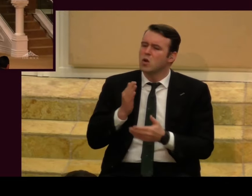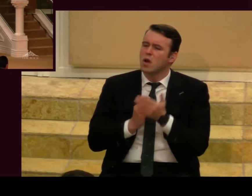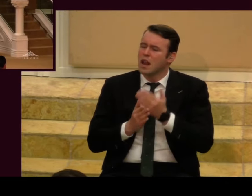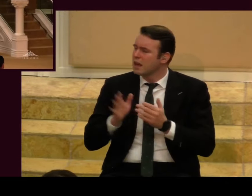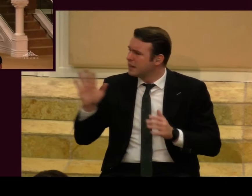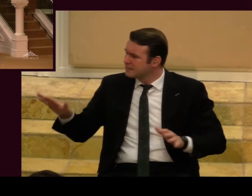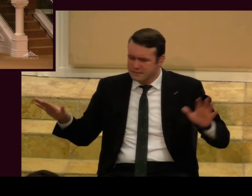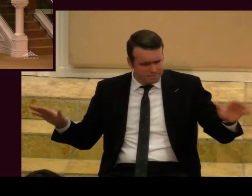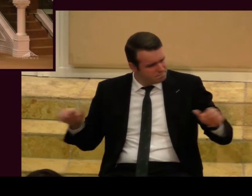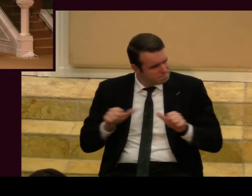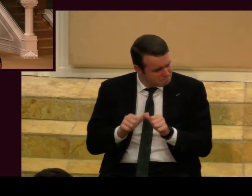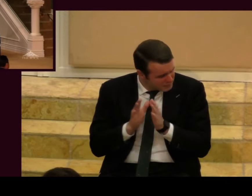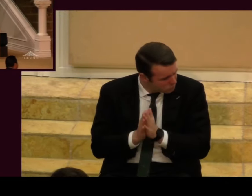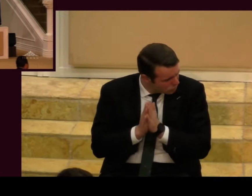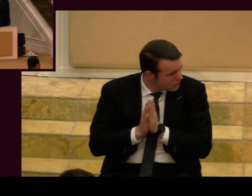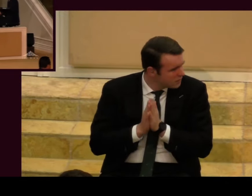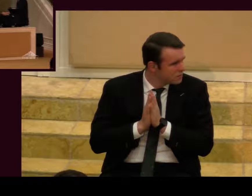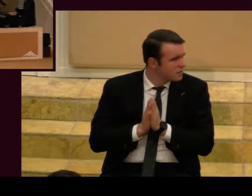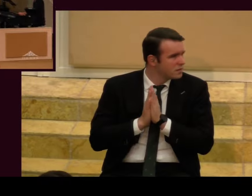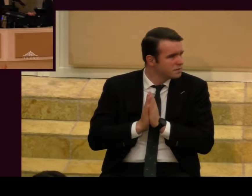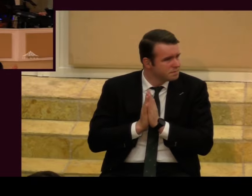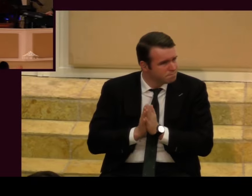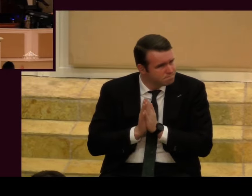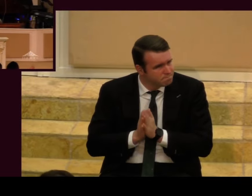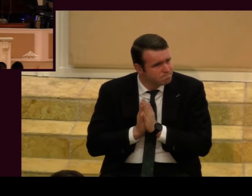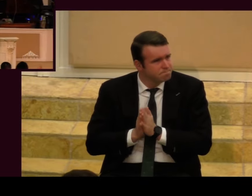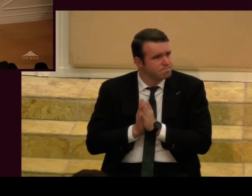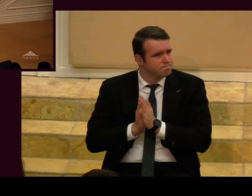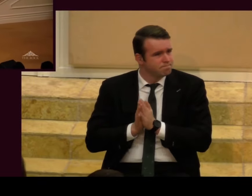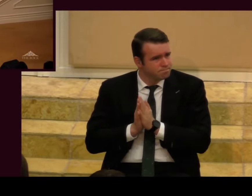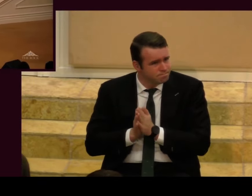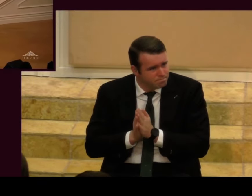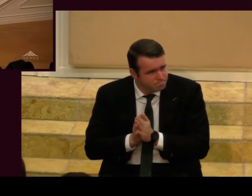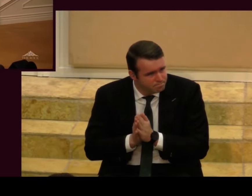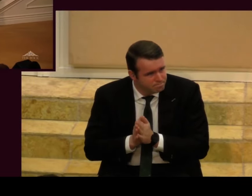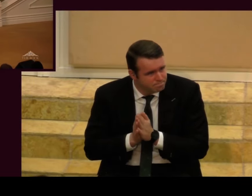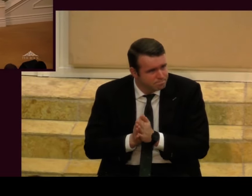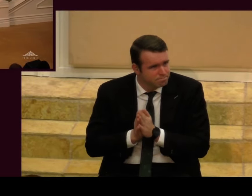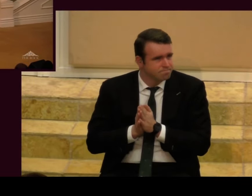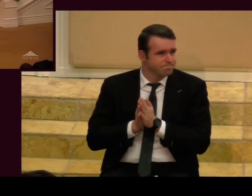Come on, lay hands on them. Come on, lay hands on them.